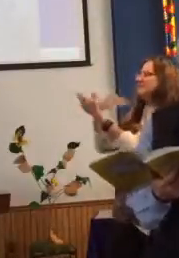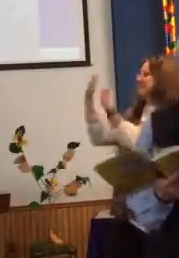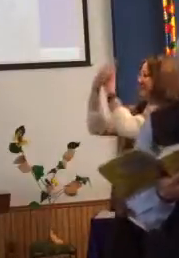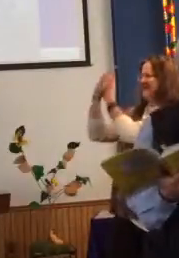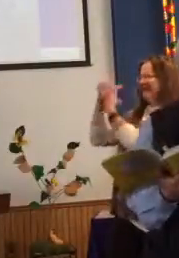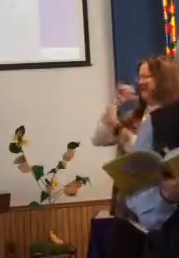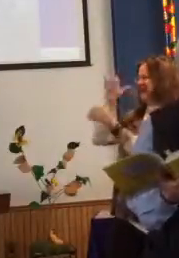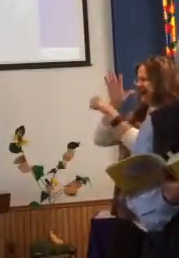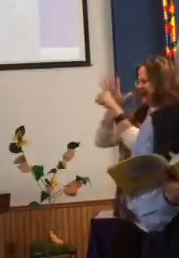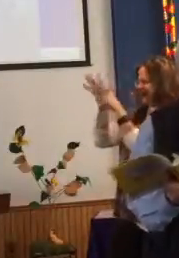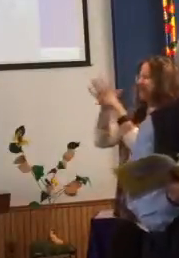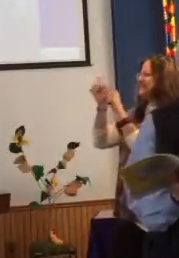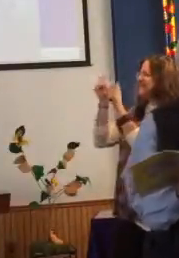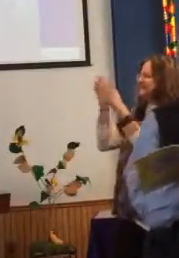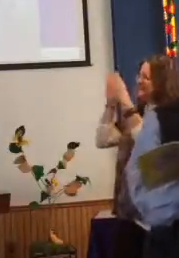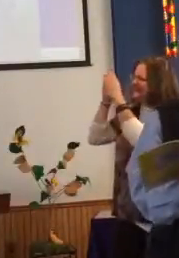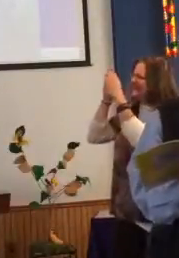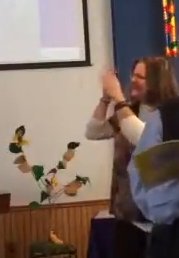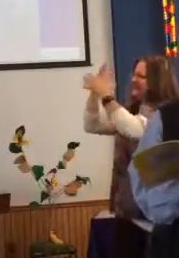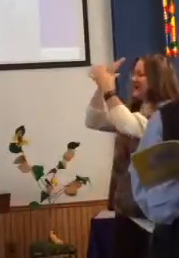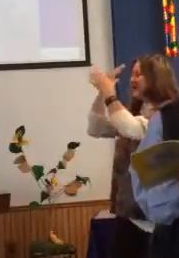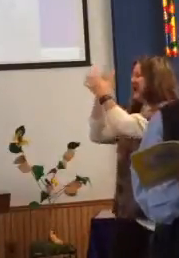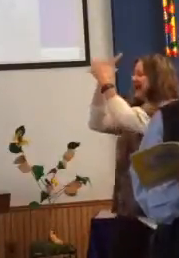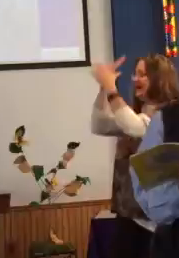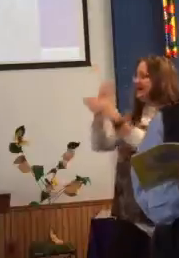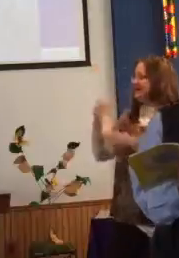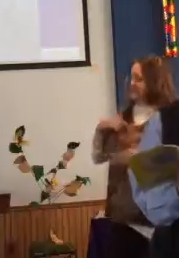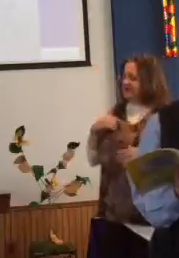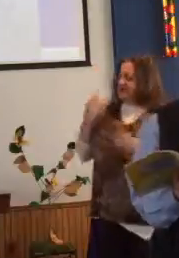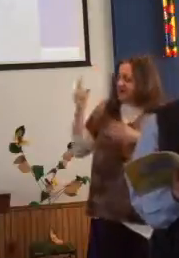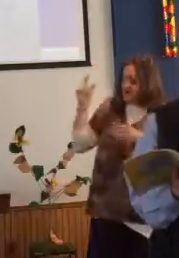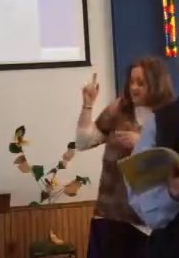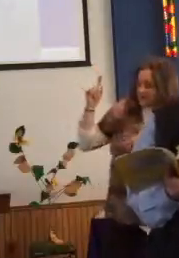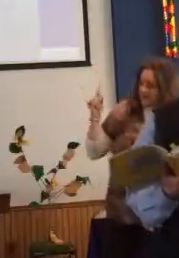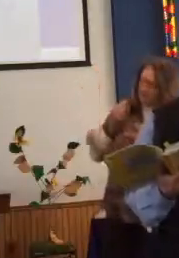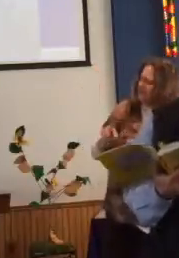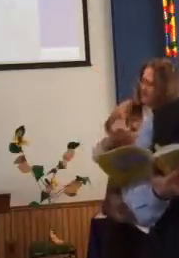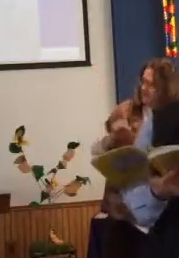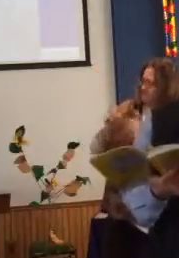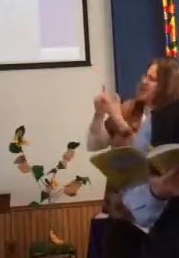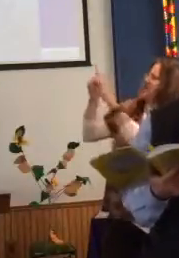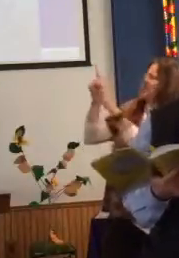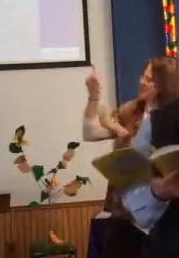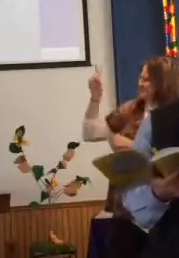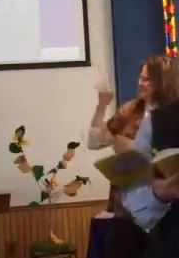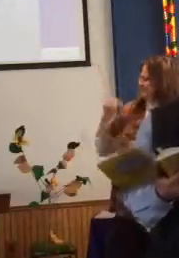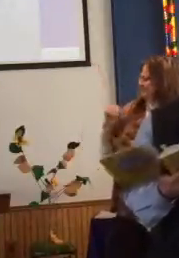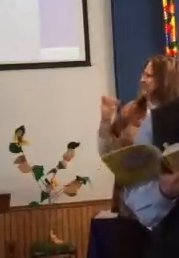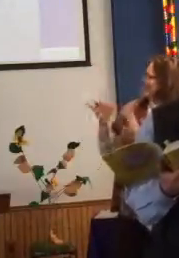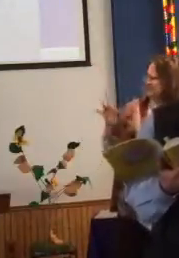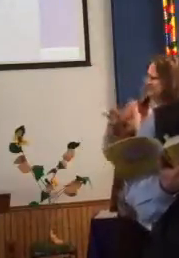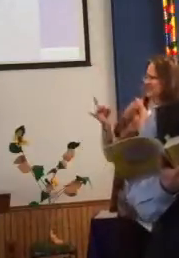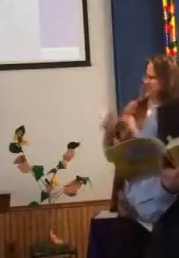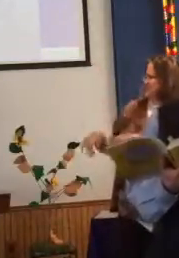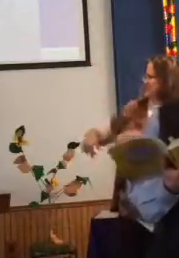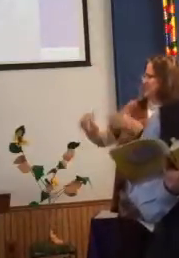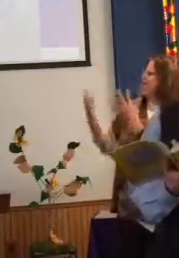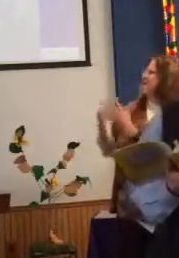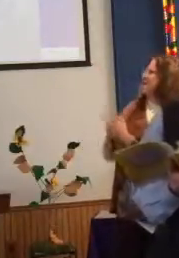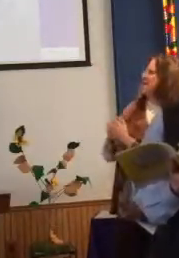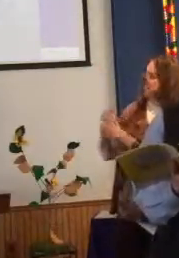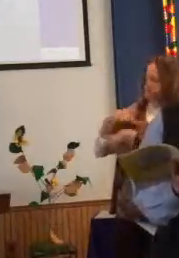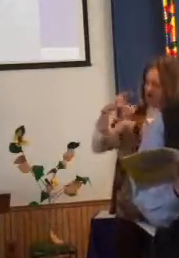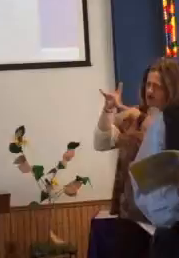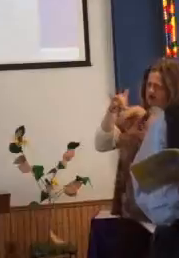believing seemed impossible. A crawler sneered, "How could you swallow such a story? Our life is earth